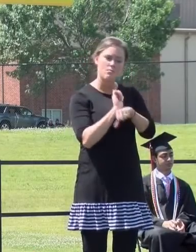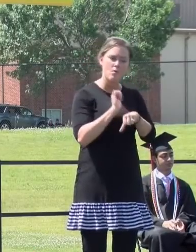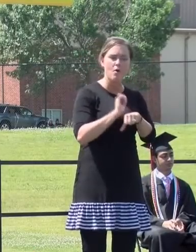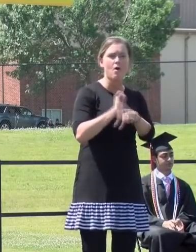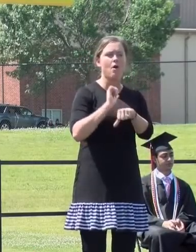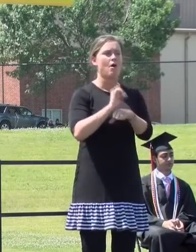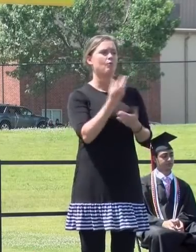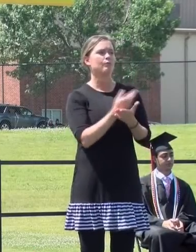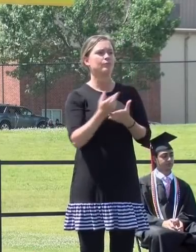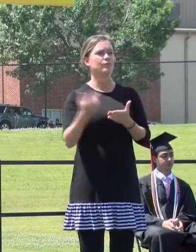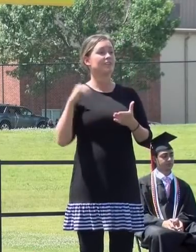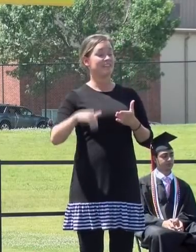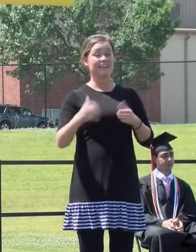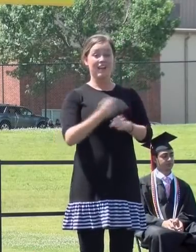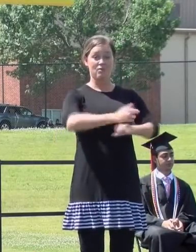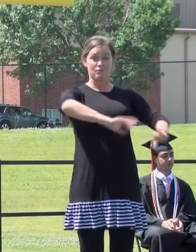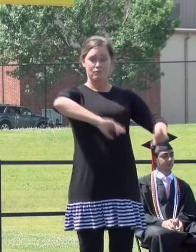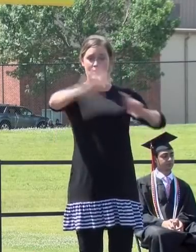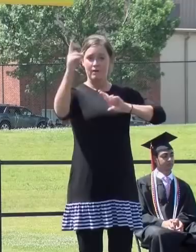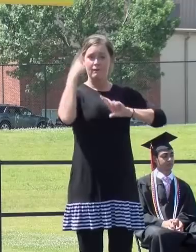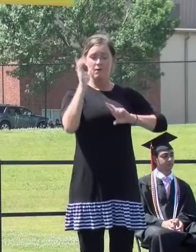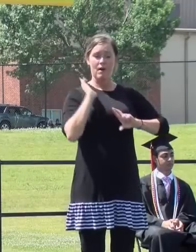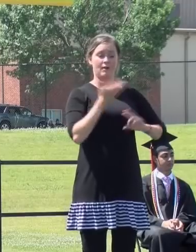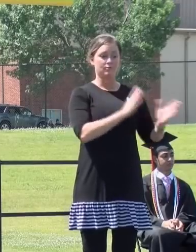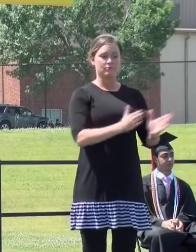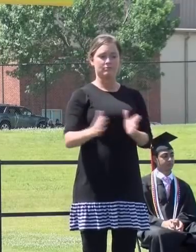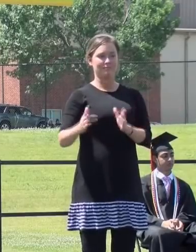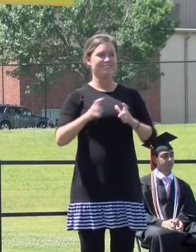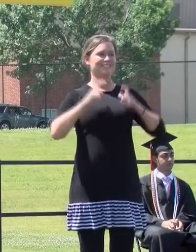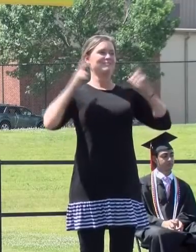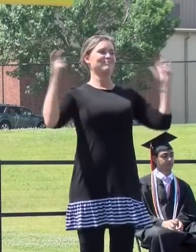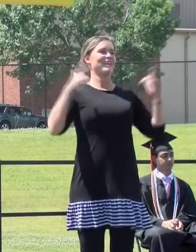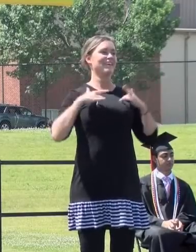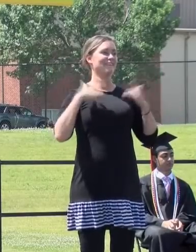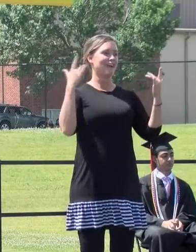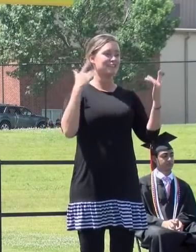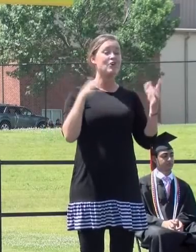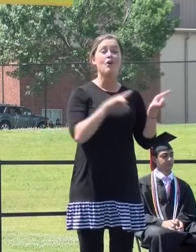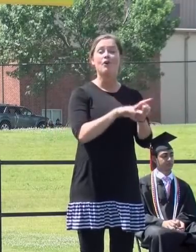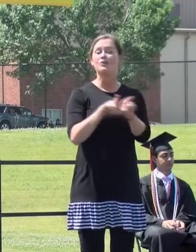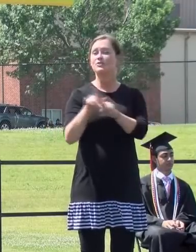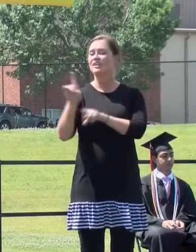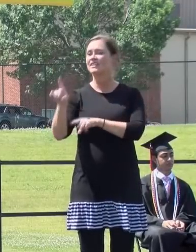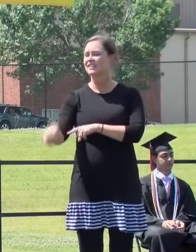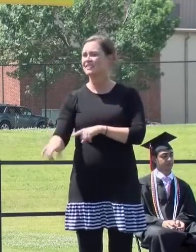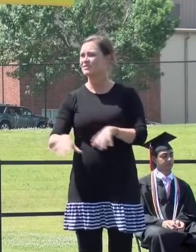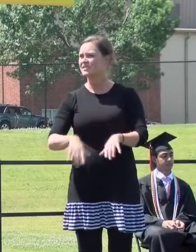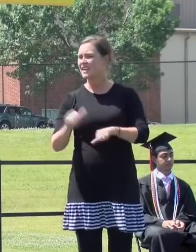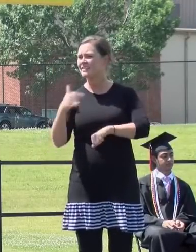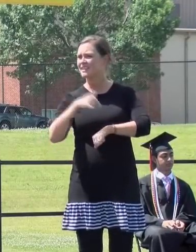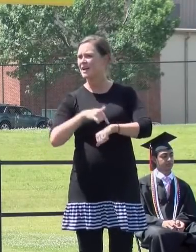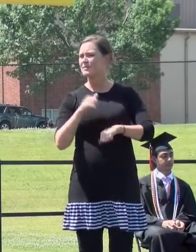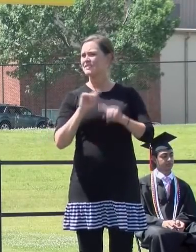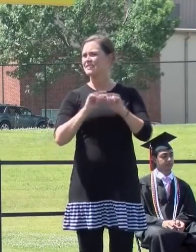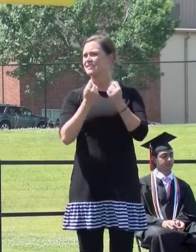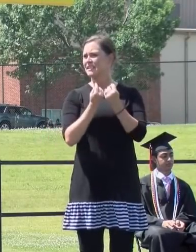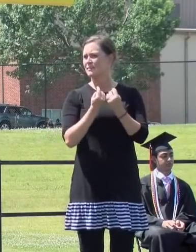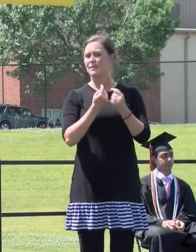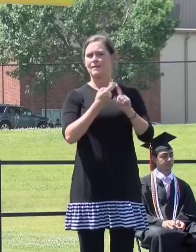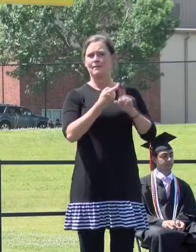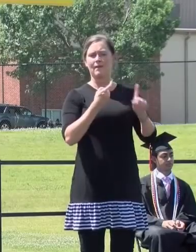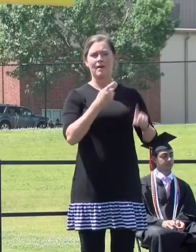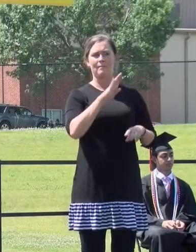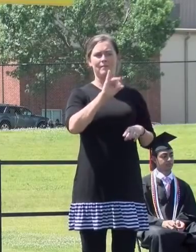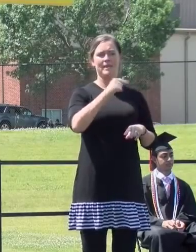have shared in preparing this extraordinary event. I would also like to take time to thank the teams from Bing